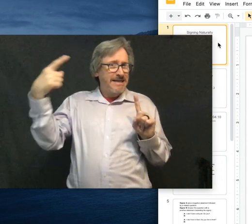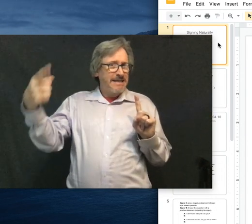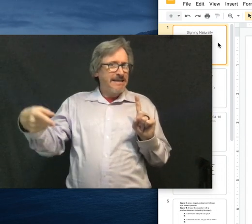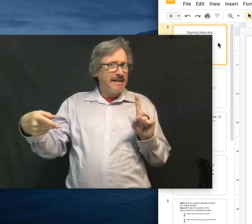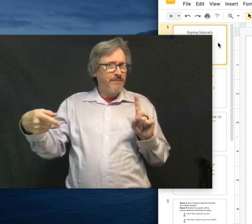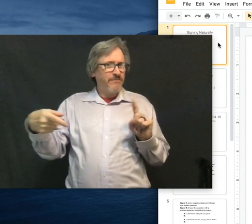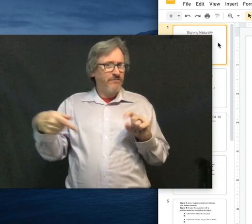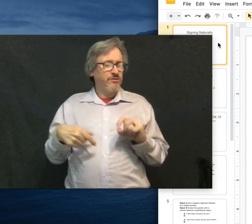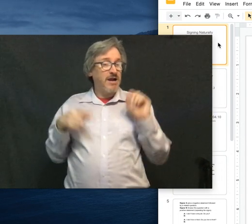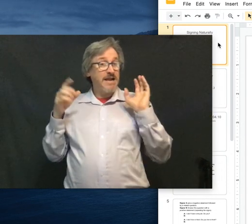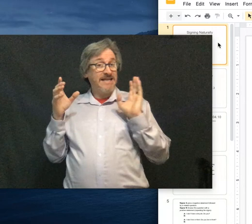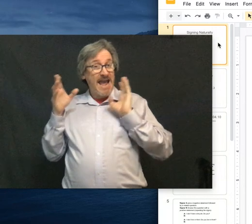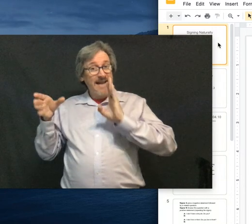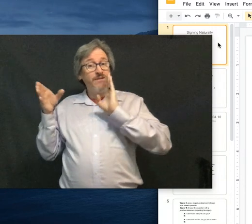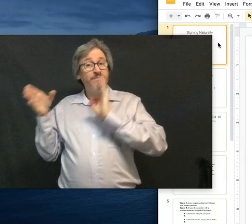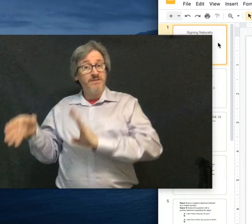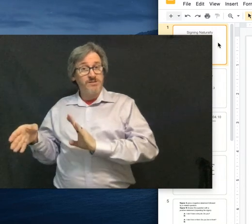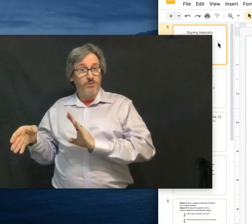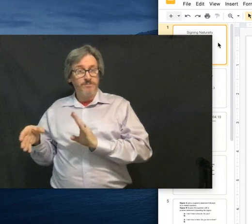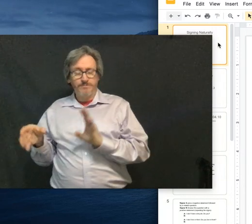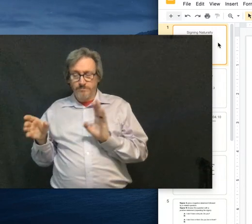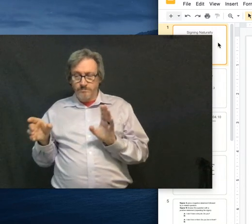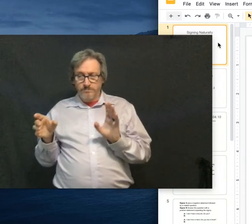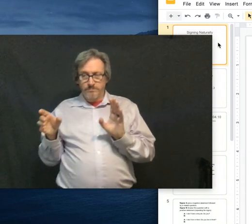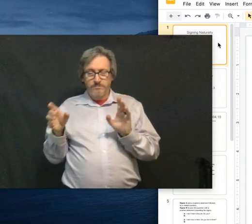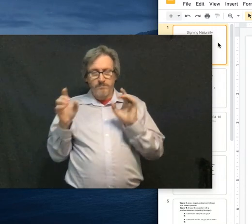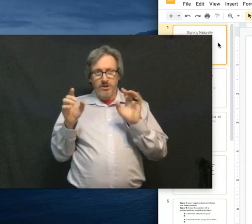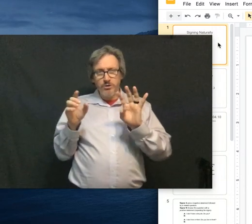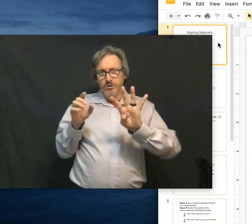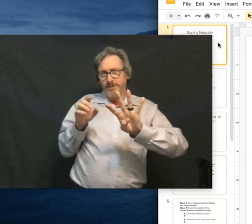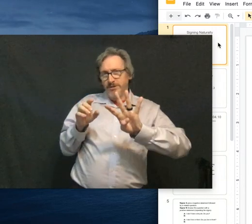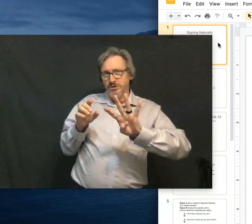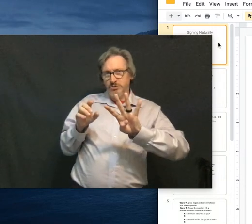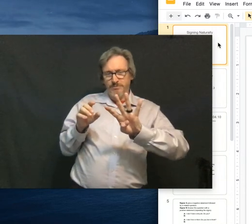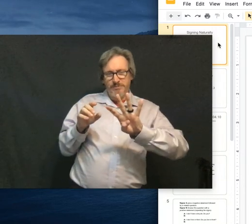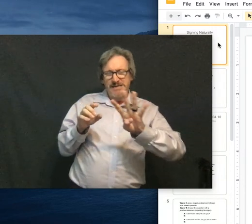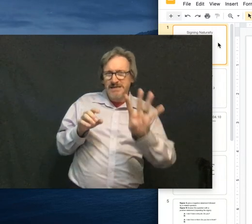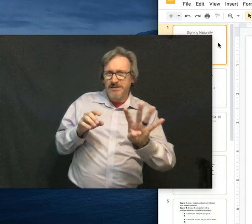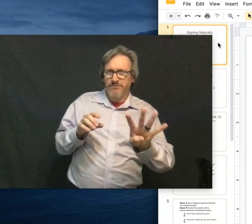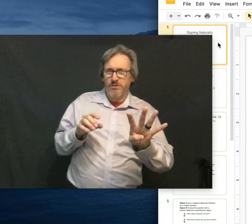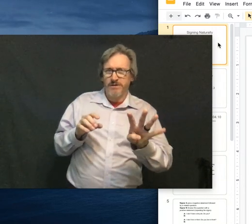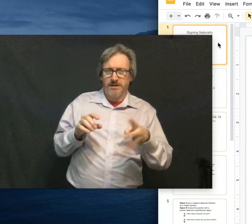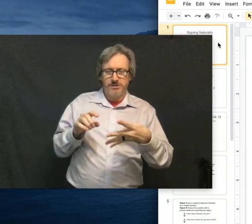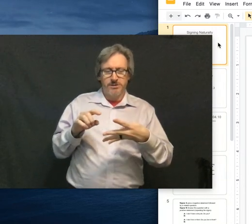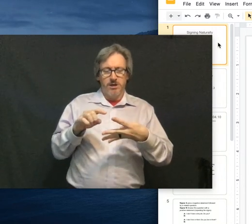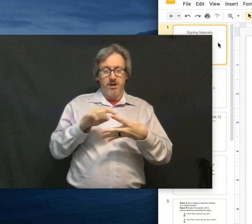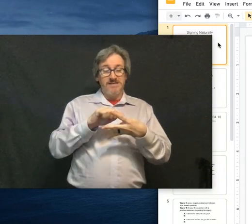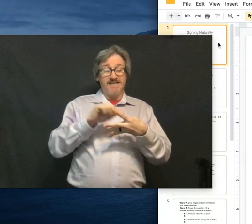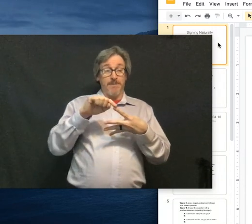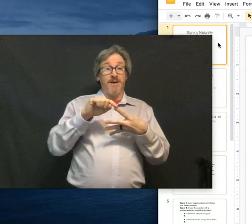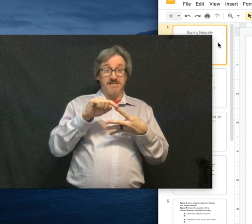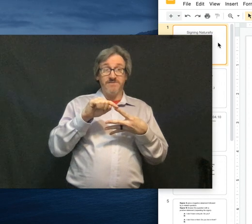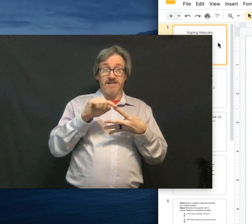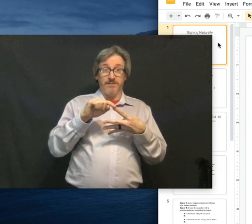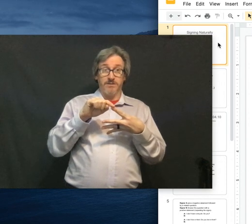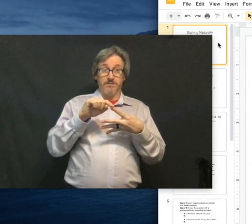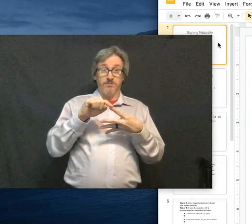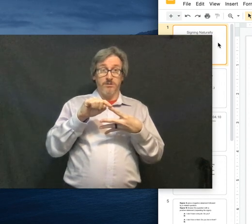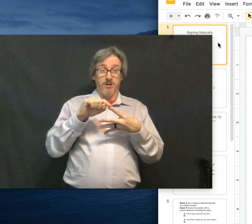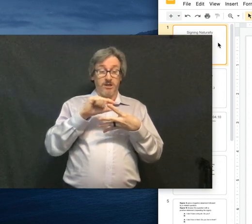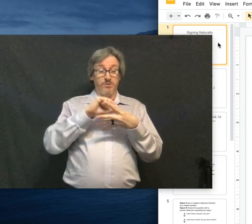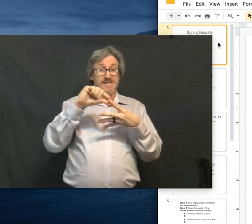we're going to take it a little bit further. And at the end of this one, you should be able to do basically four things. Say a positive